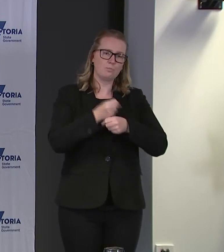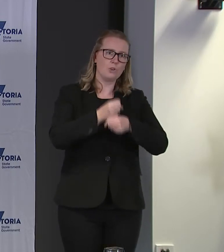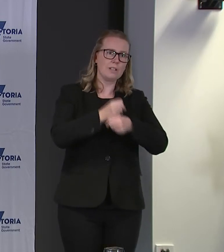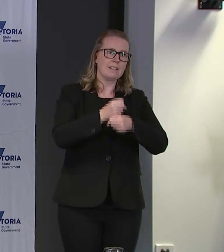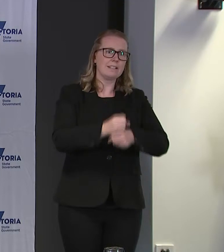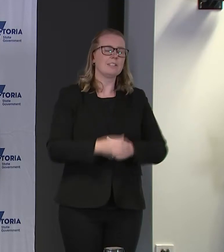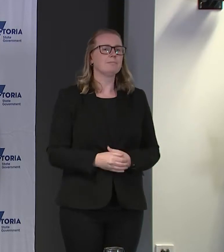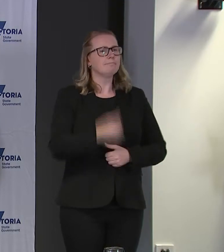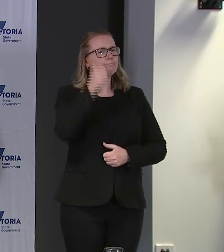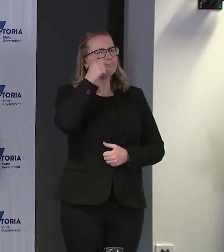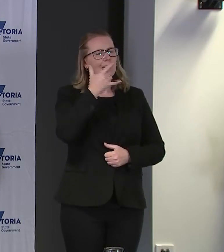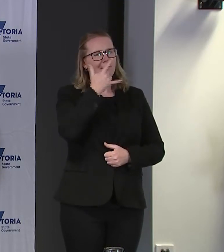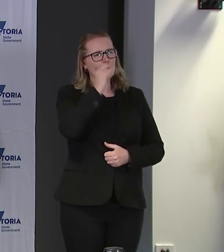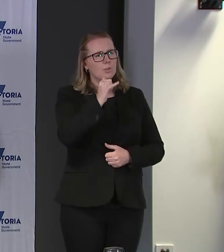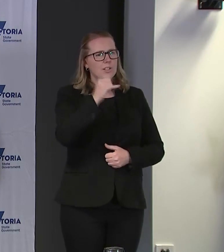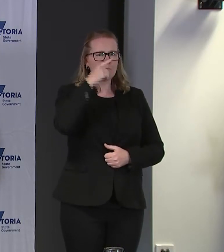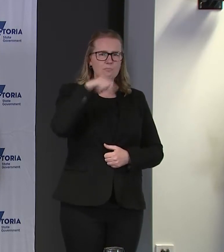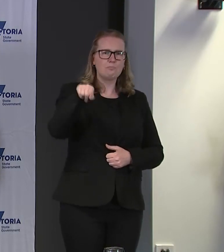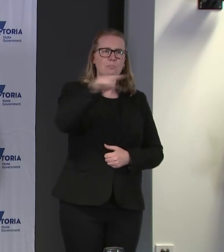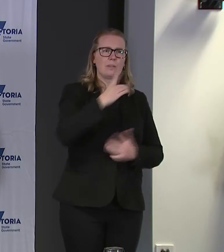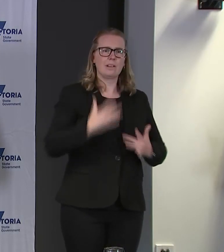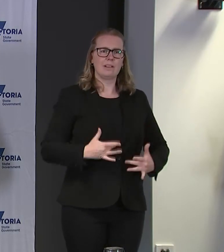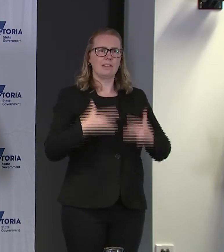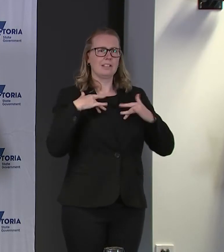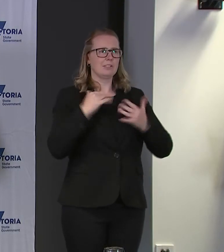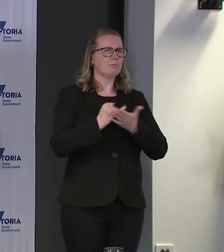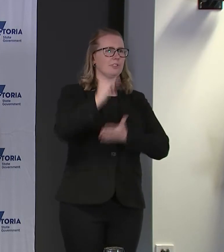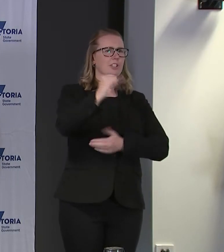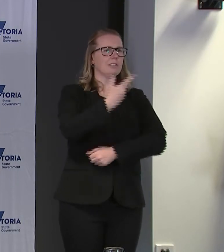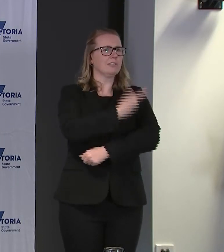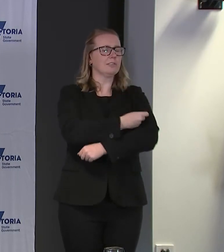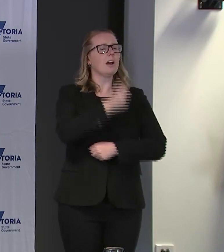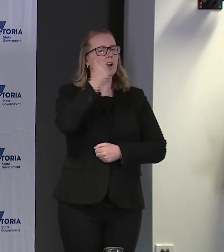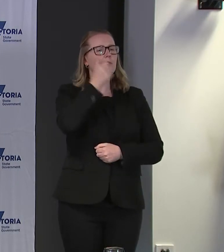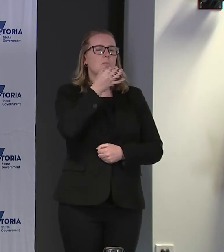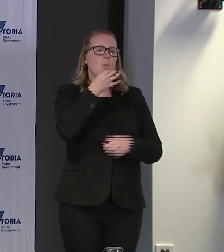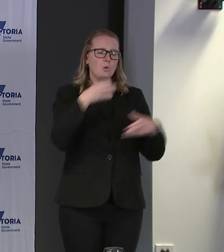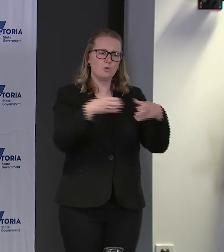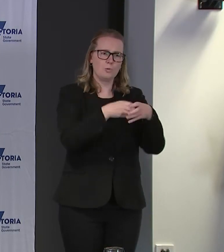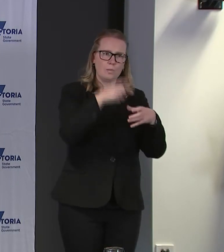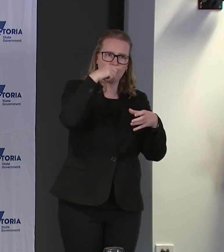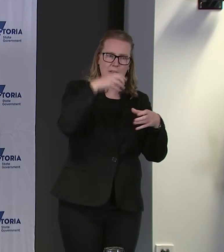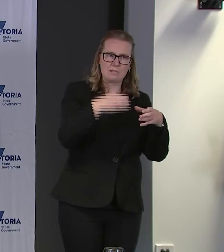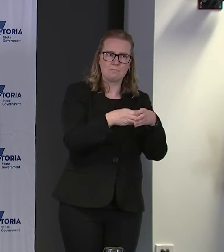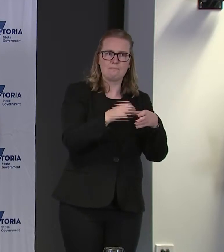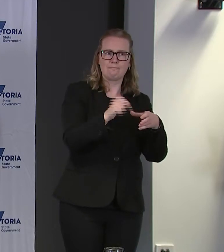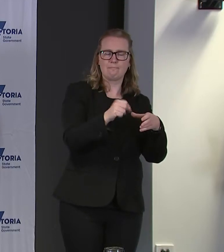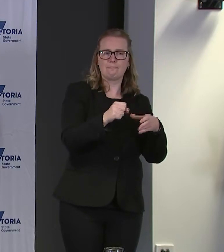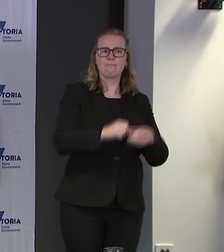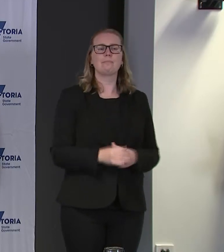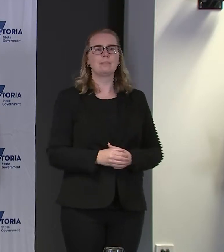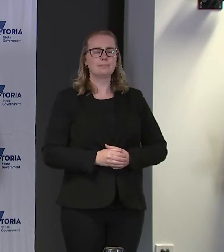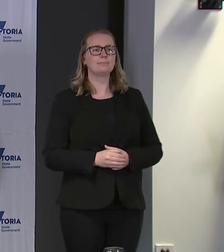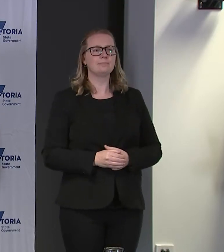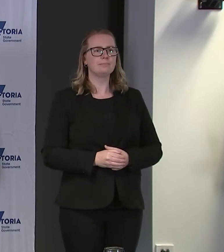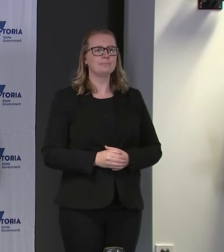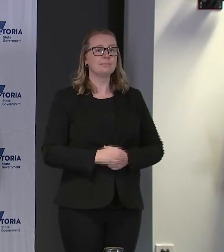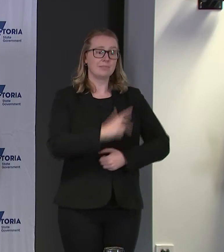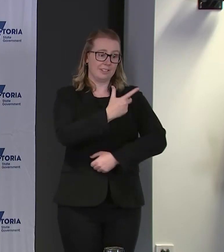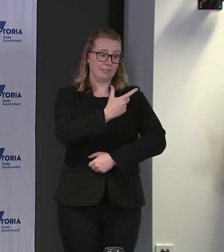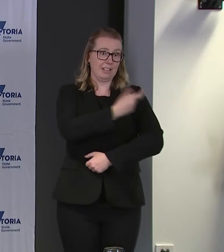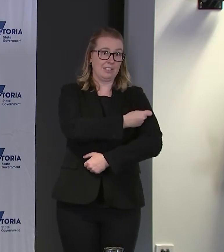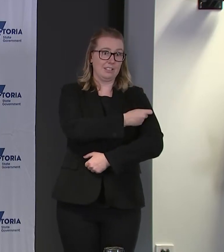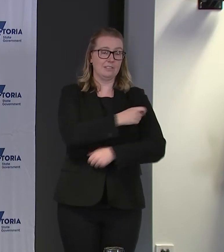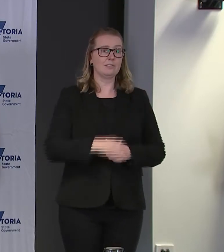that sentiment in anyone. I think they represent a really small minority. And I should say the vaccine is